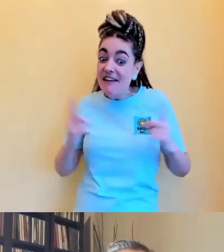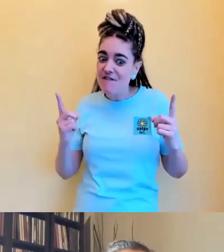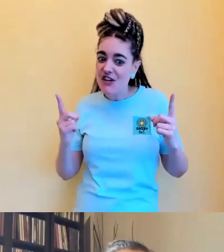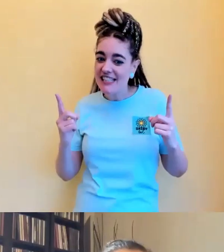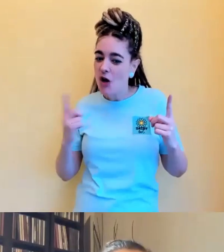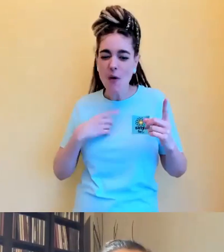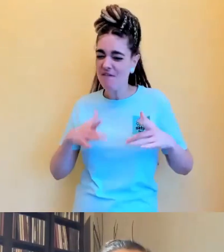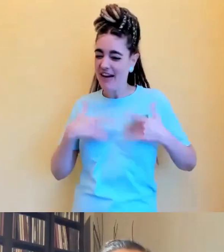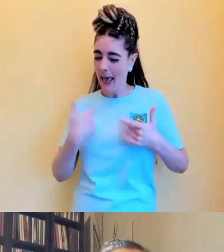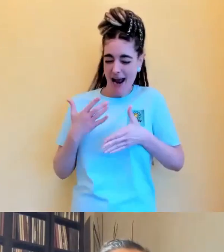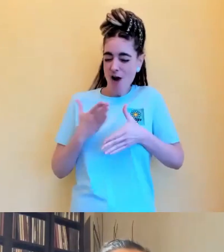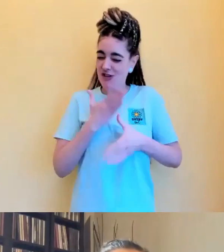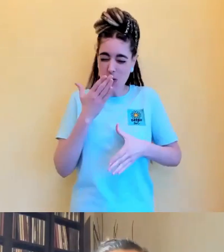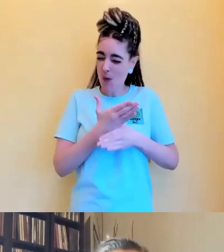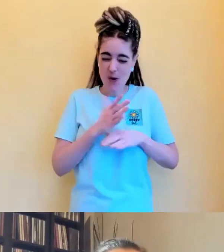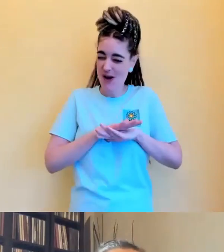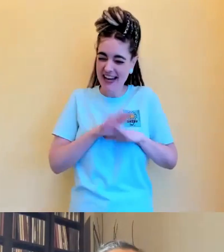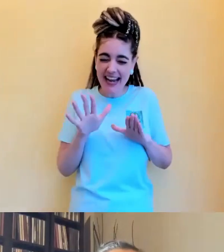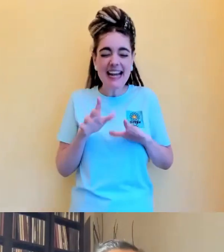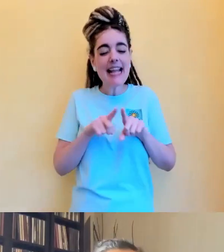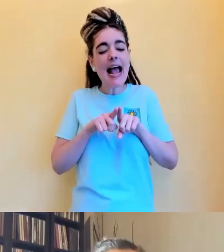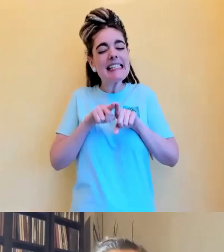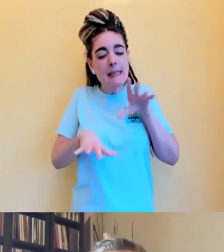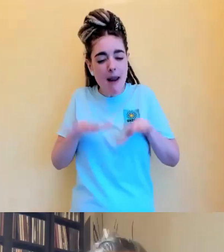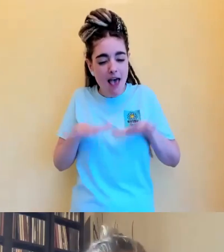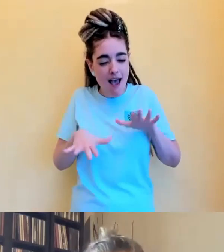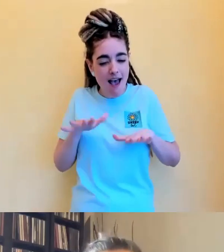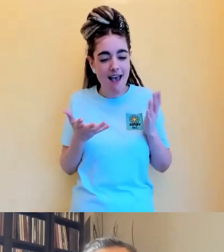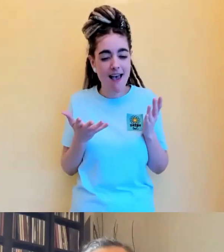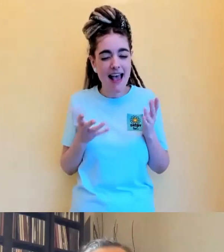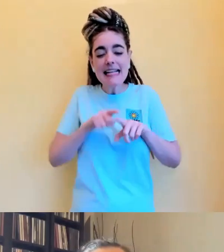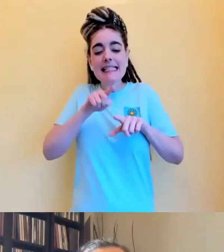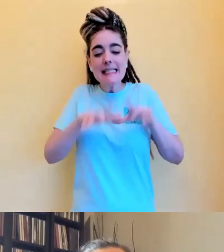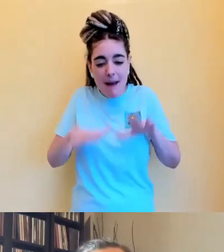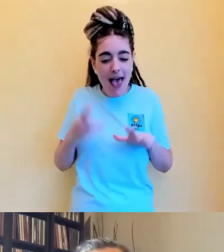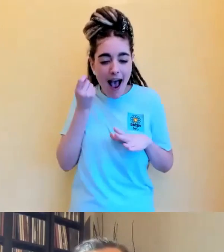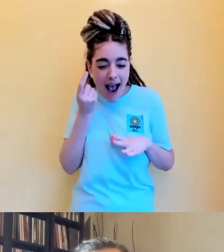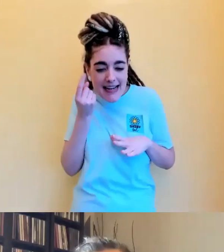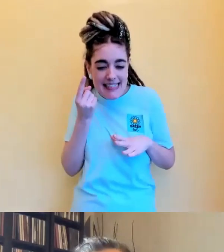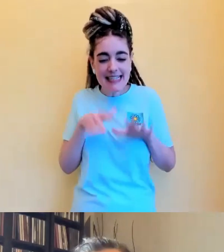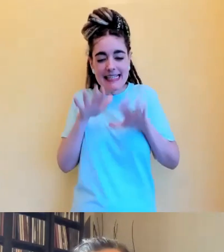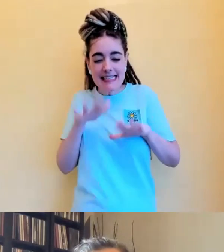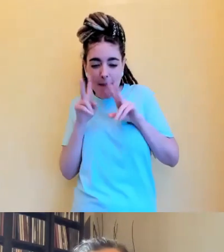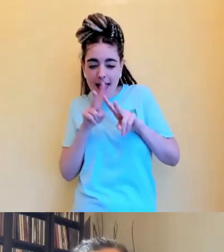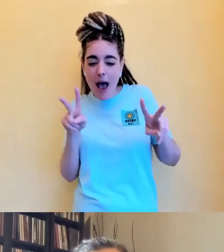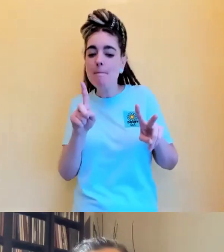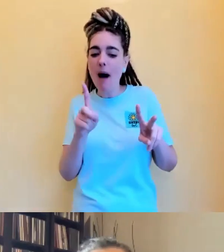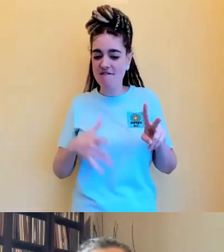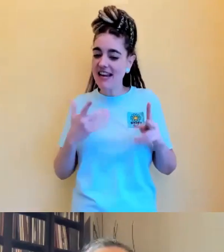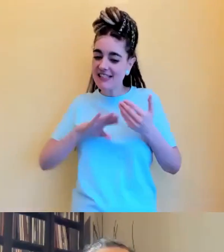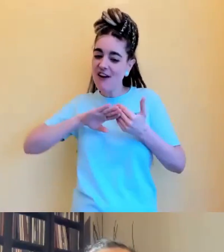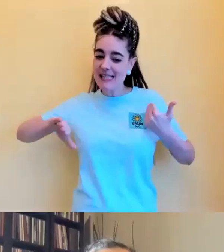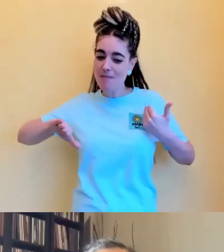existing work reimagined. I think it's a similar aesthetic and similar ideas behind it, but it is very much a separate thing.